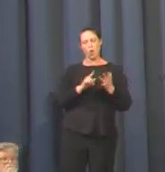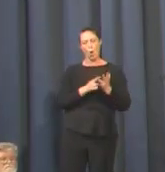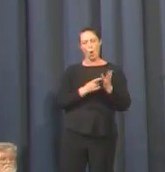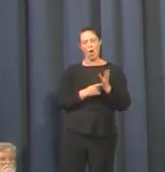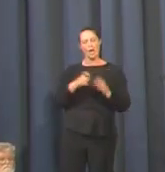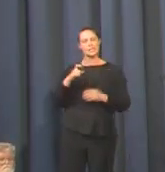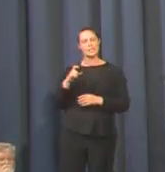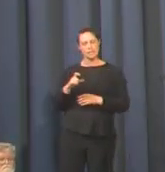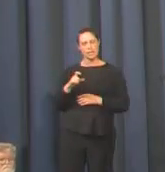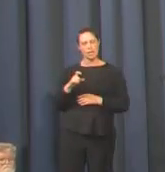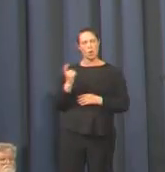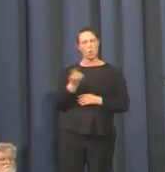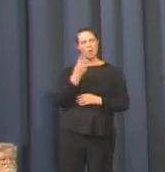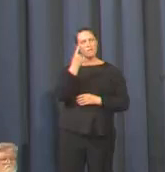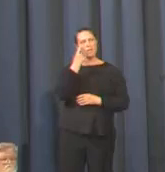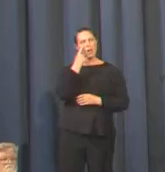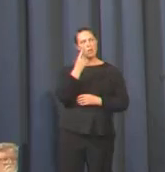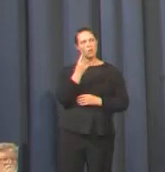at